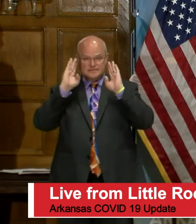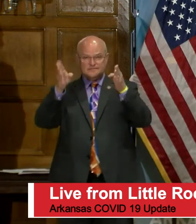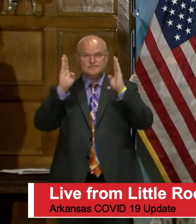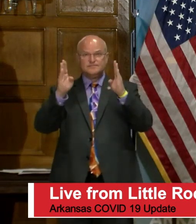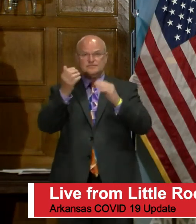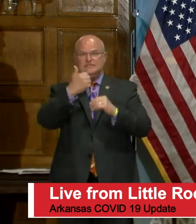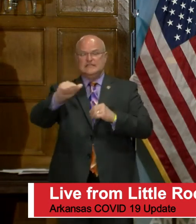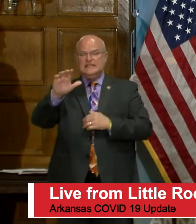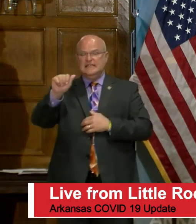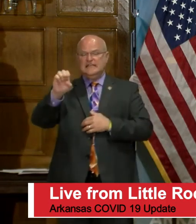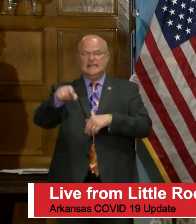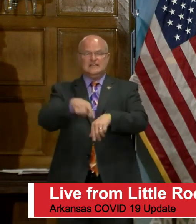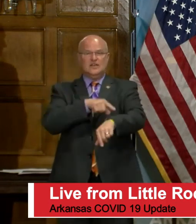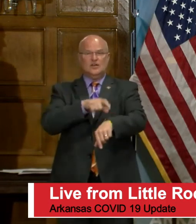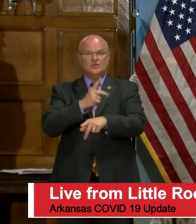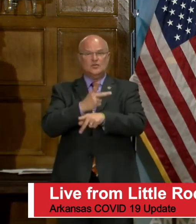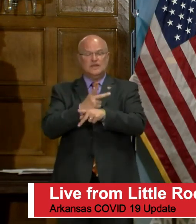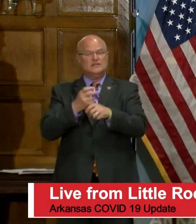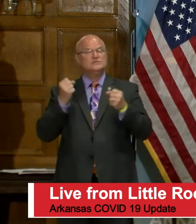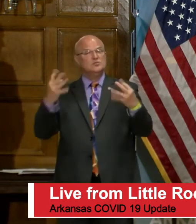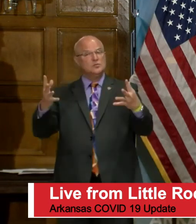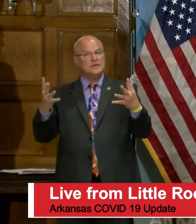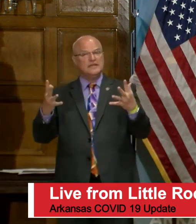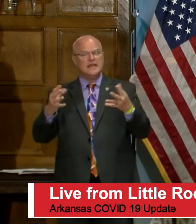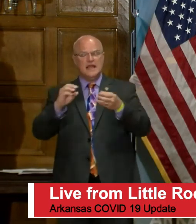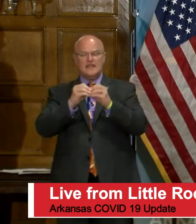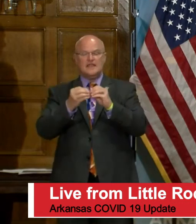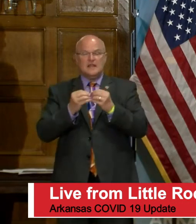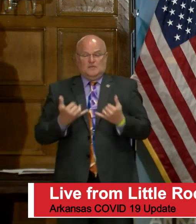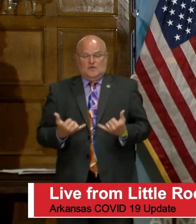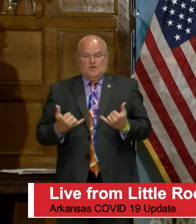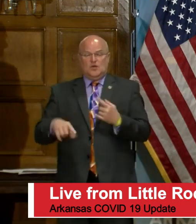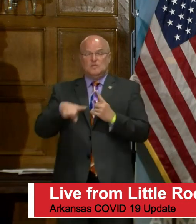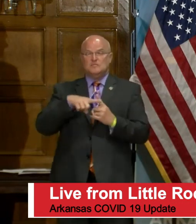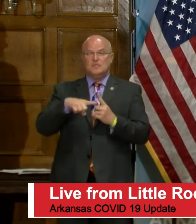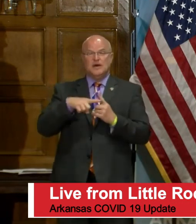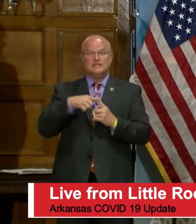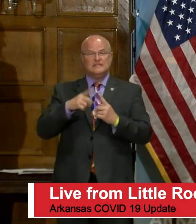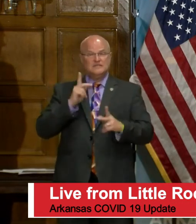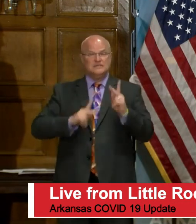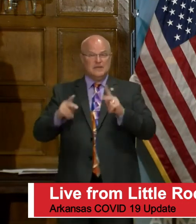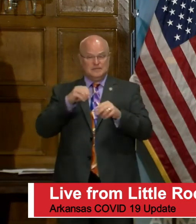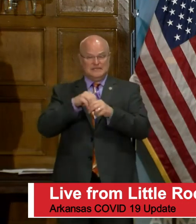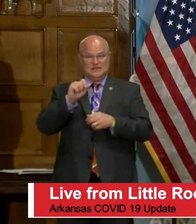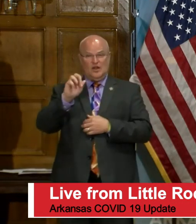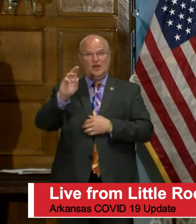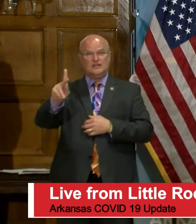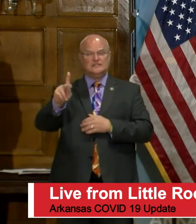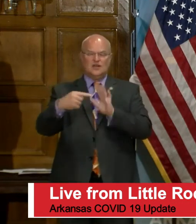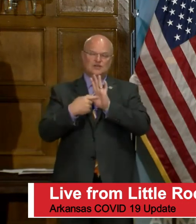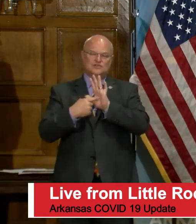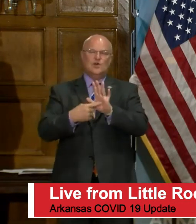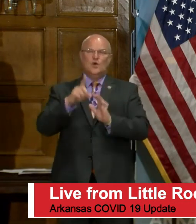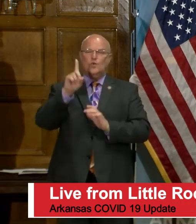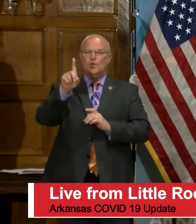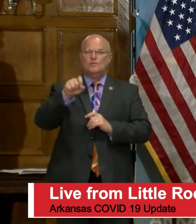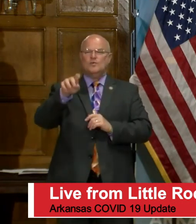while any case in long-term care is one too many, the number of current positive residents in Arkansas